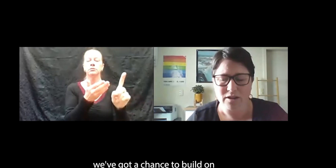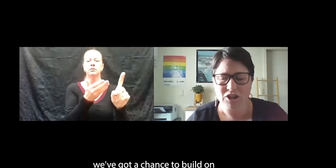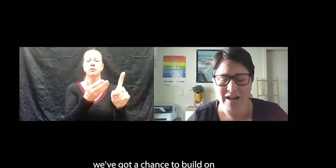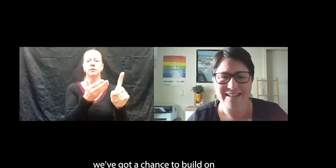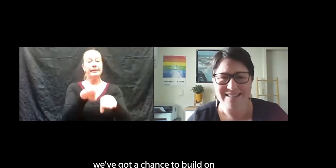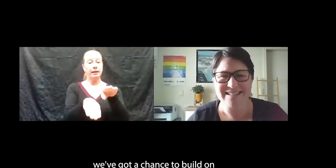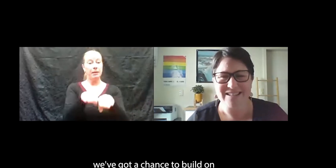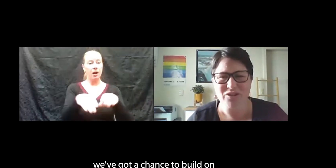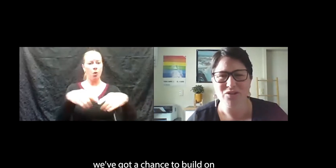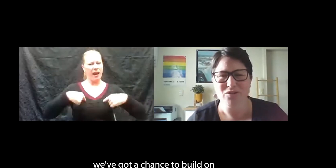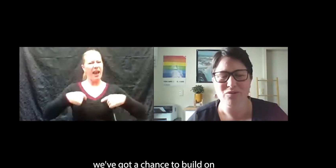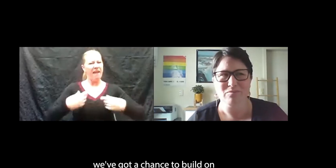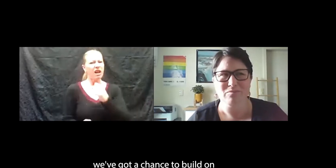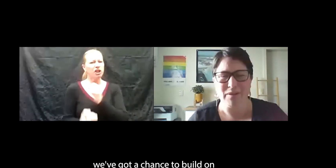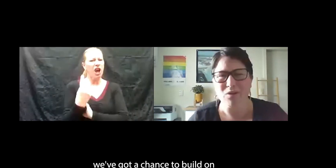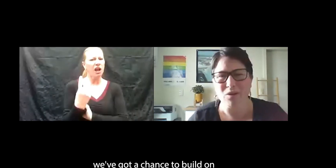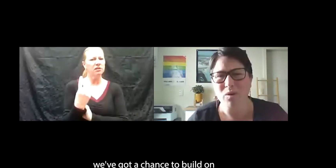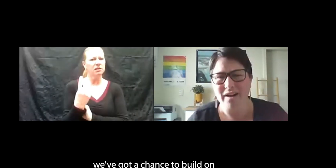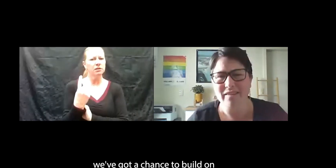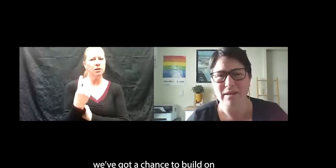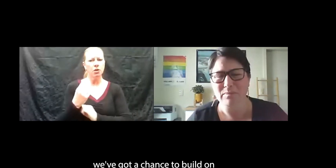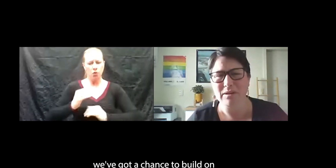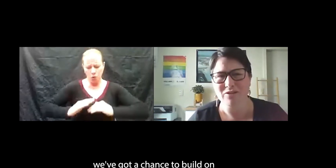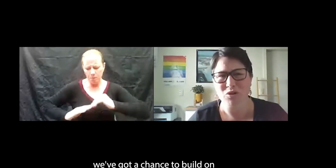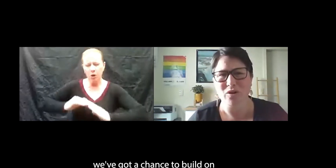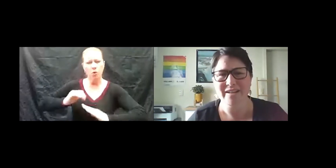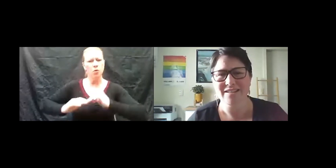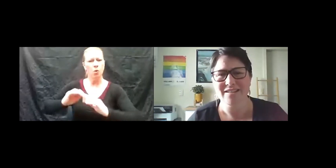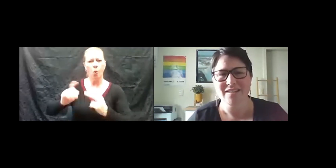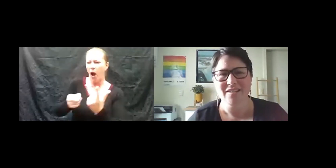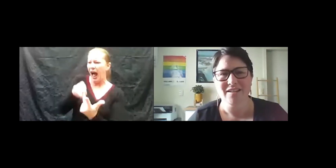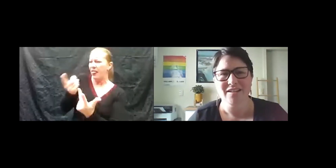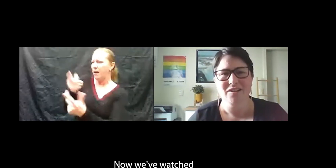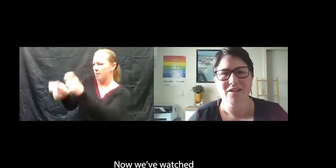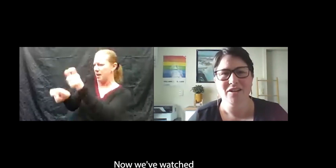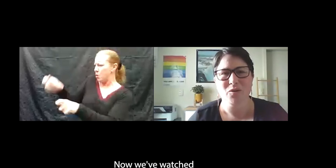we've got a chance to build on what other people have tried.